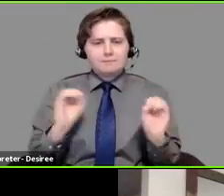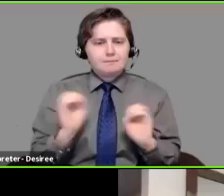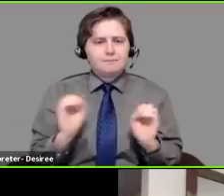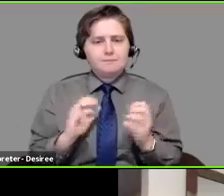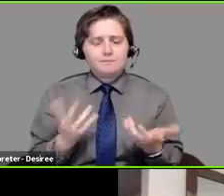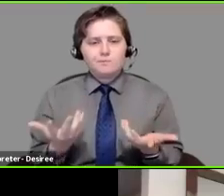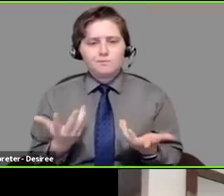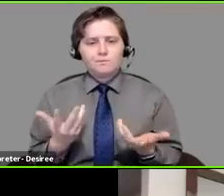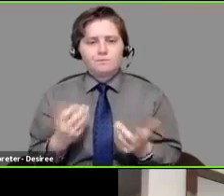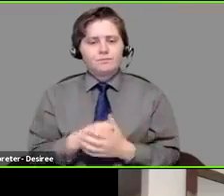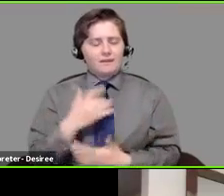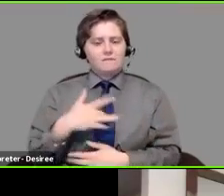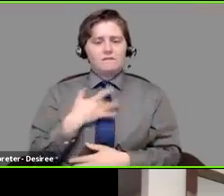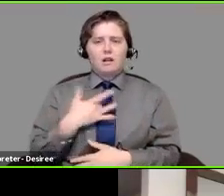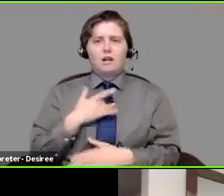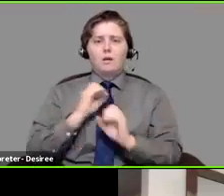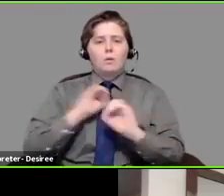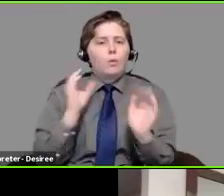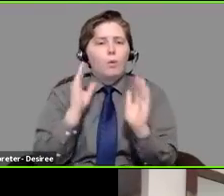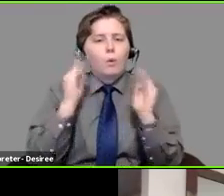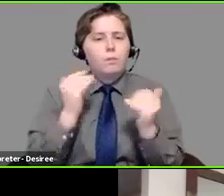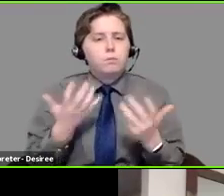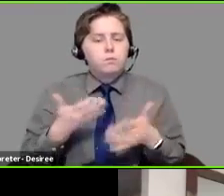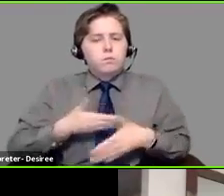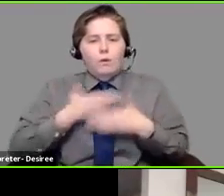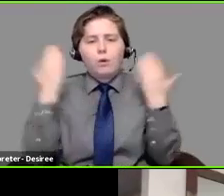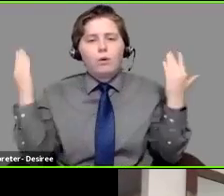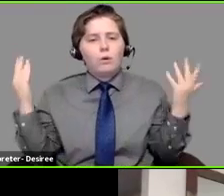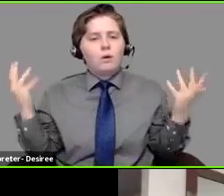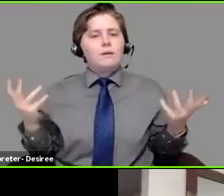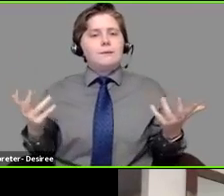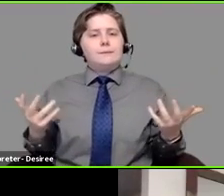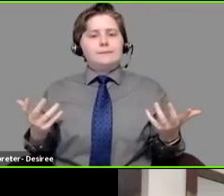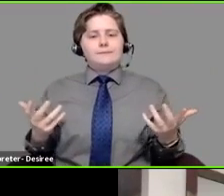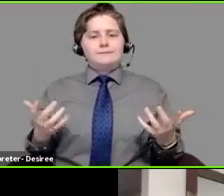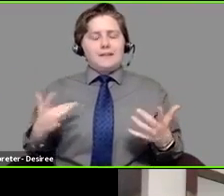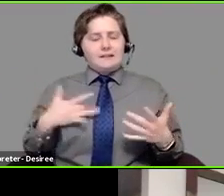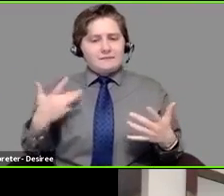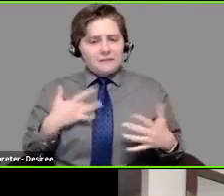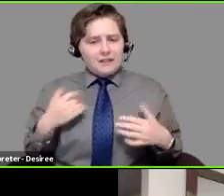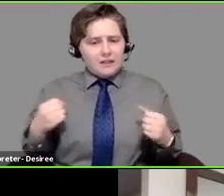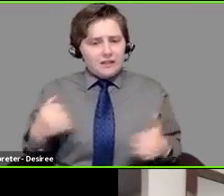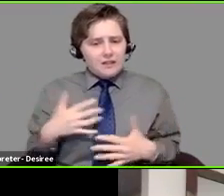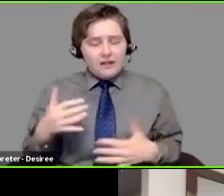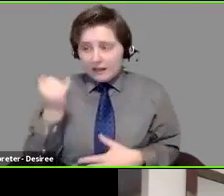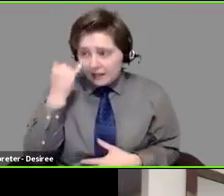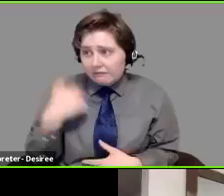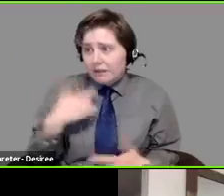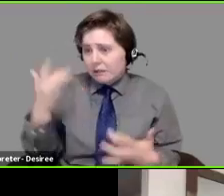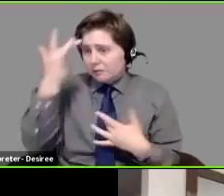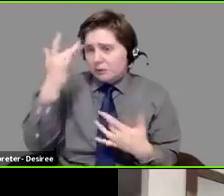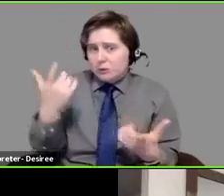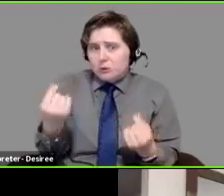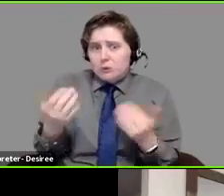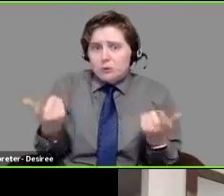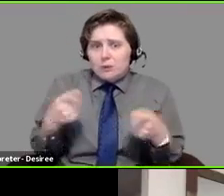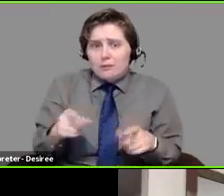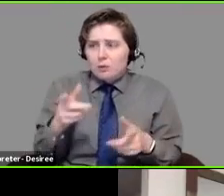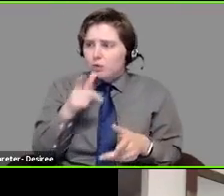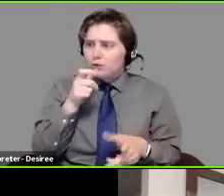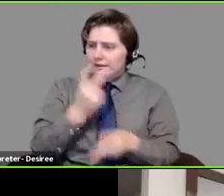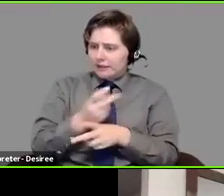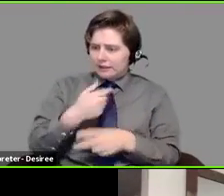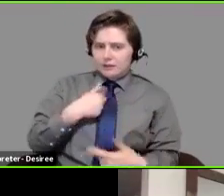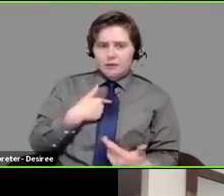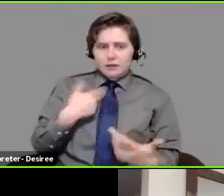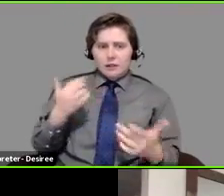They are feeling hopeless, and there's just fear. If I get sick, what will happen? Who will take care of